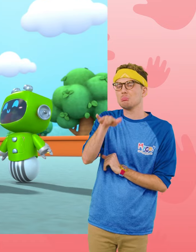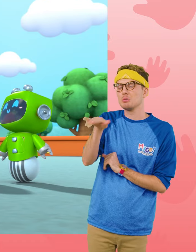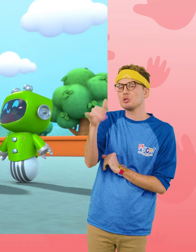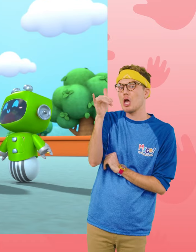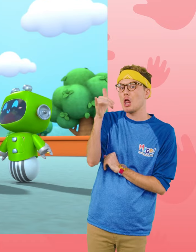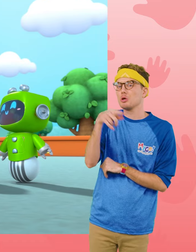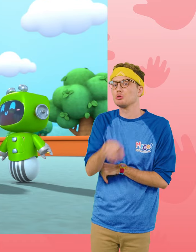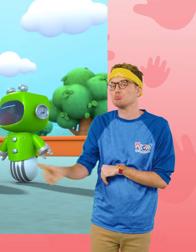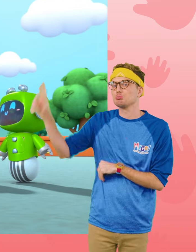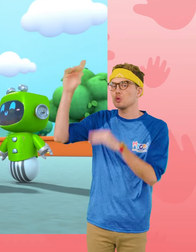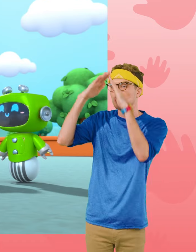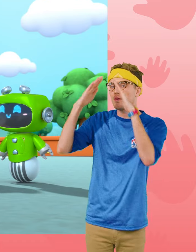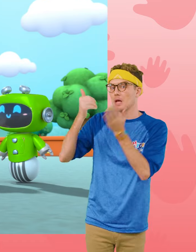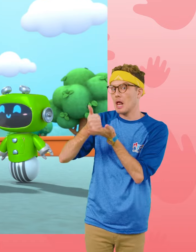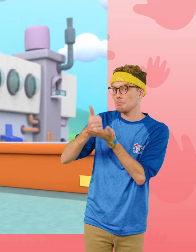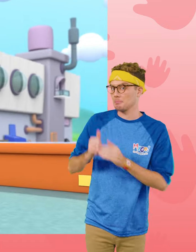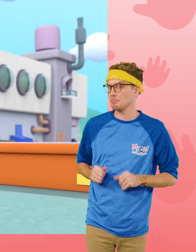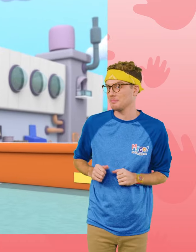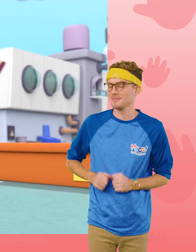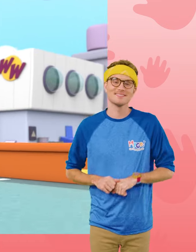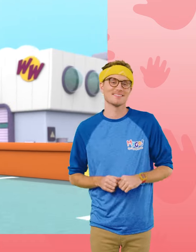help?